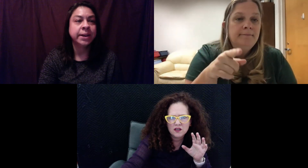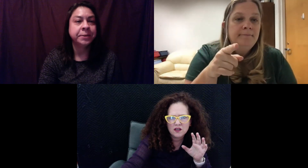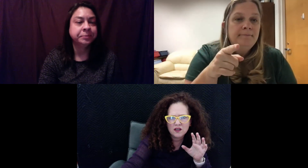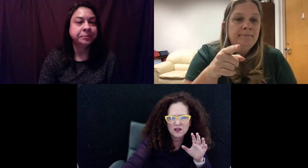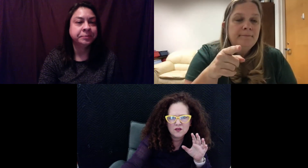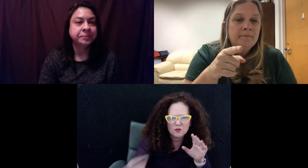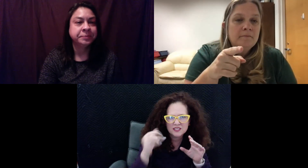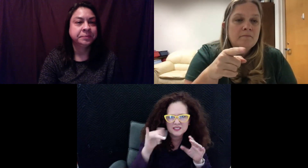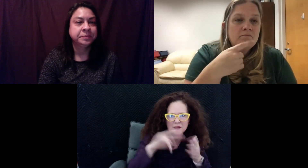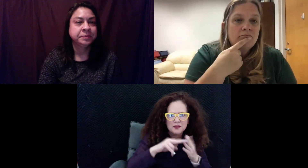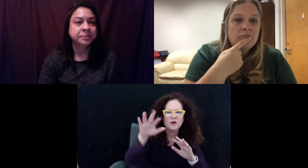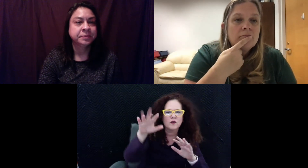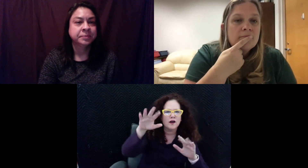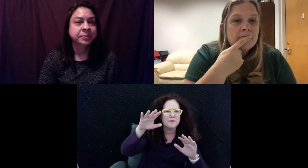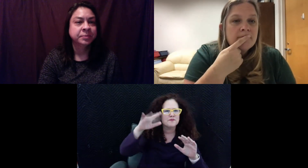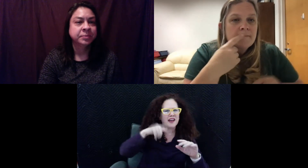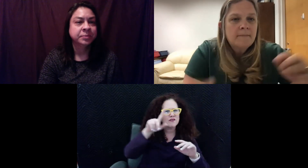Yes, Carrie.